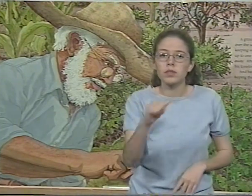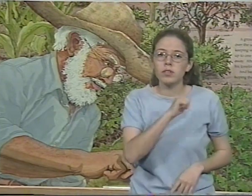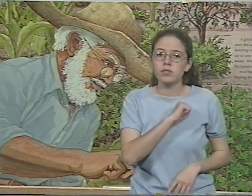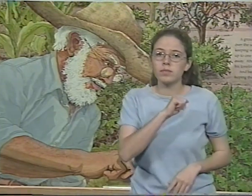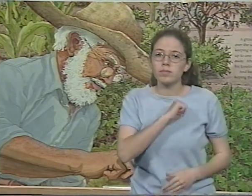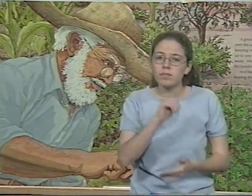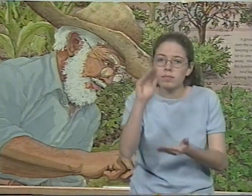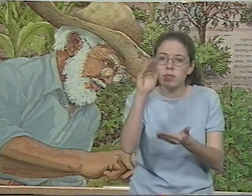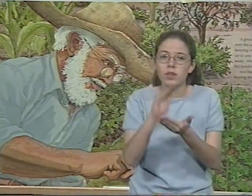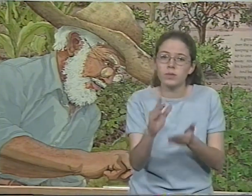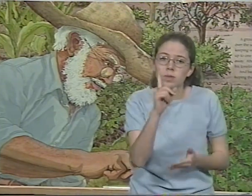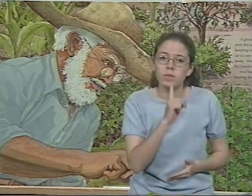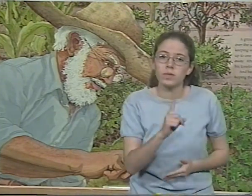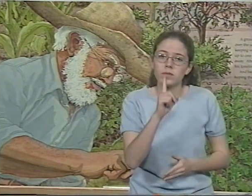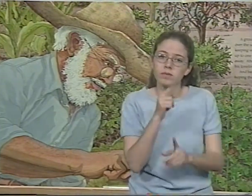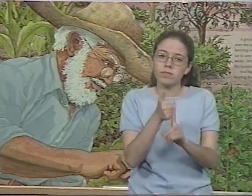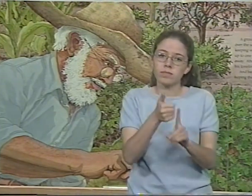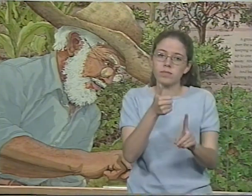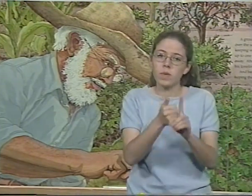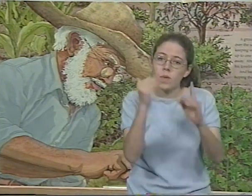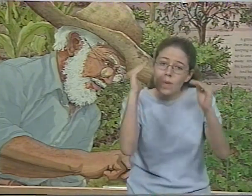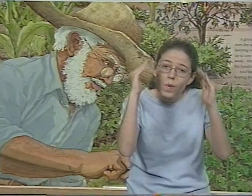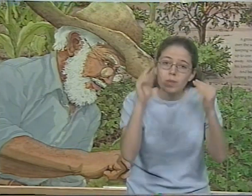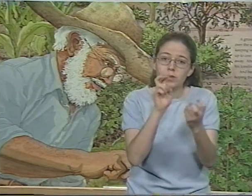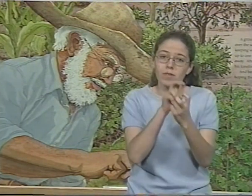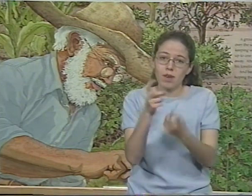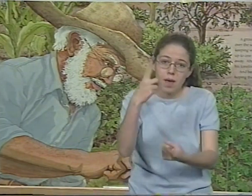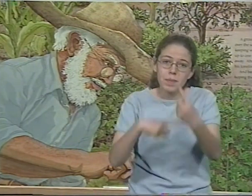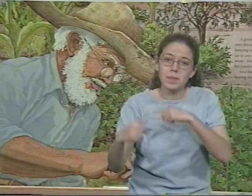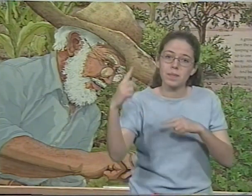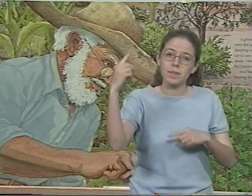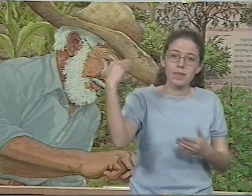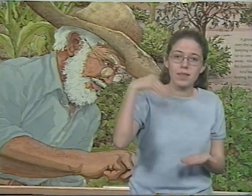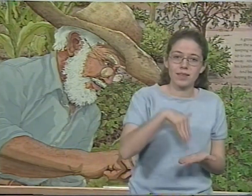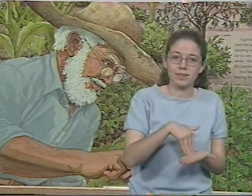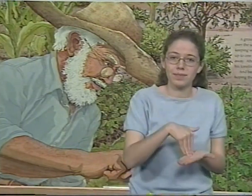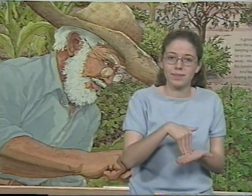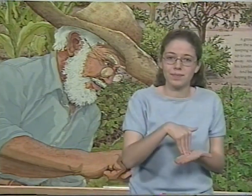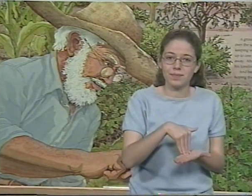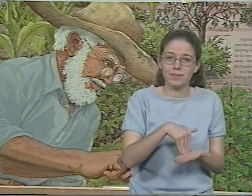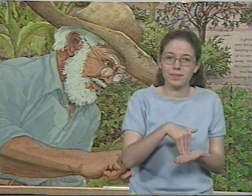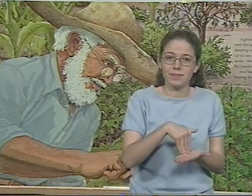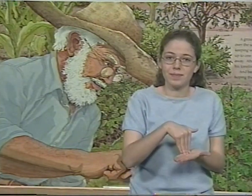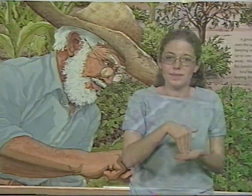And because he felt less lonely, Alejandro found himself hoping the squirrel would come again.